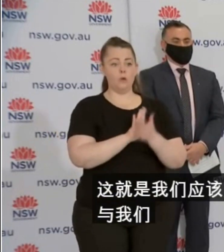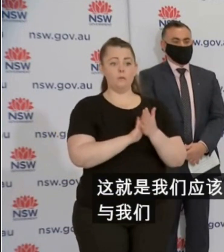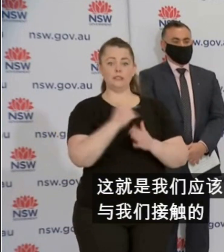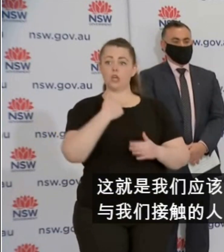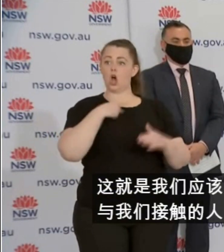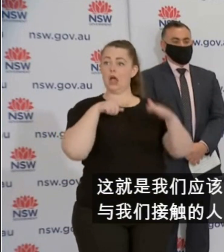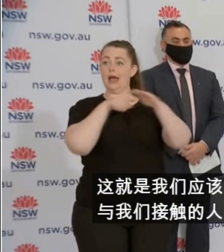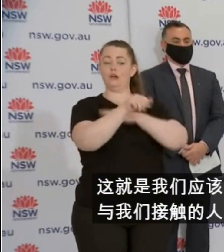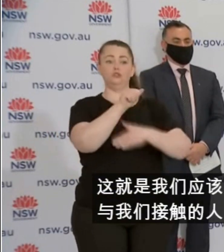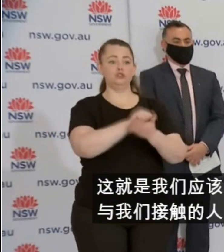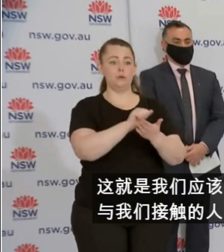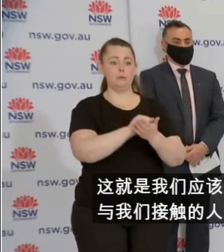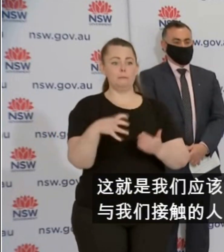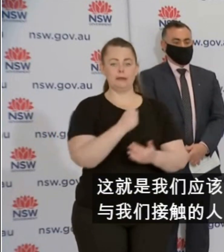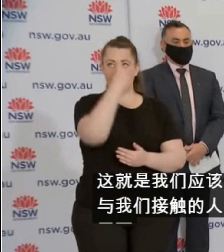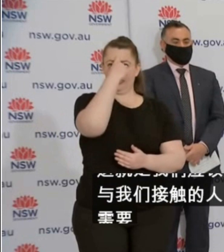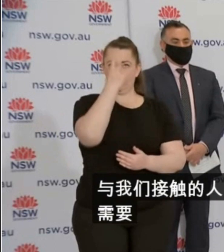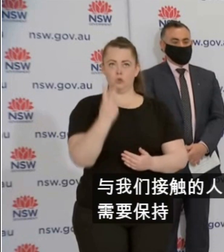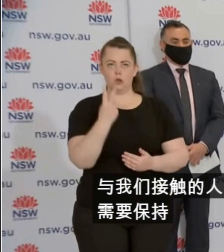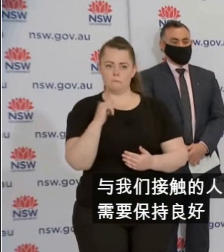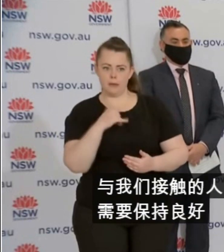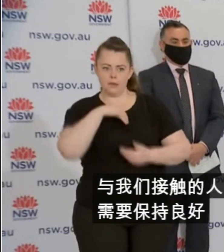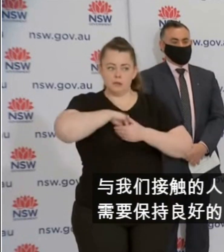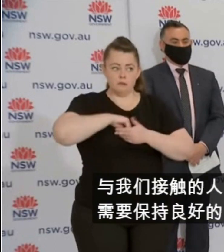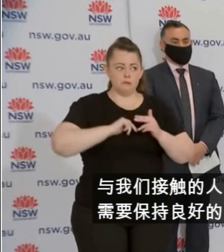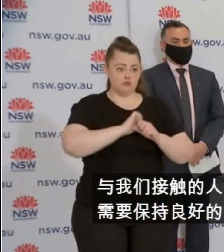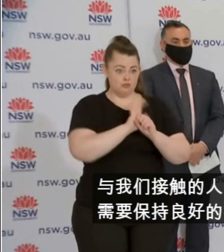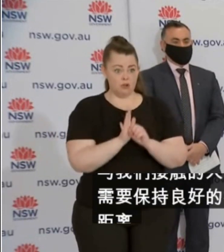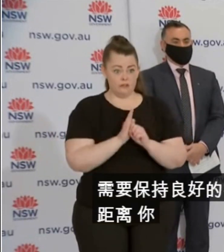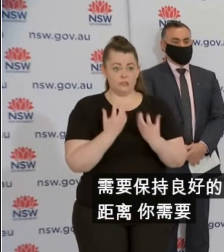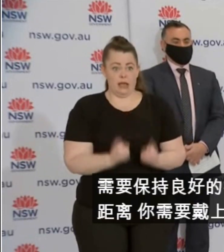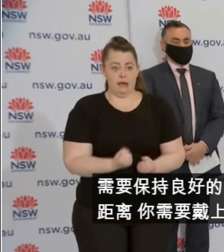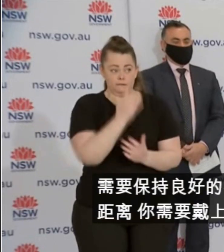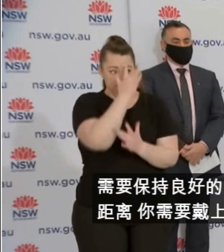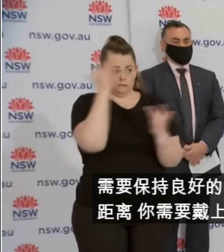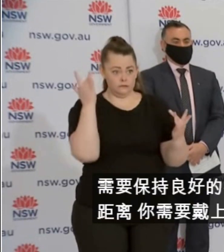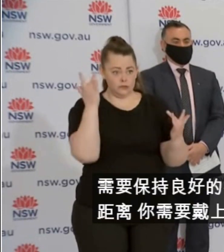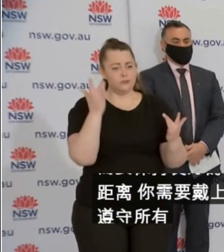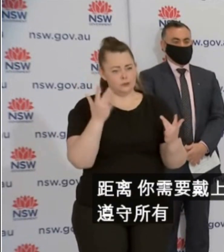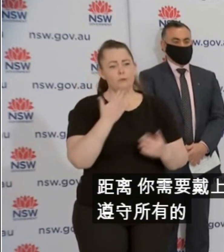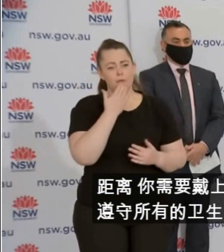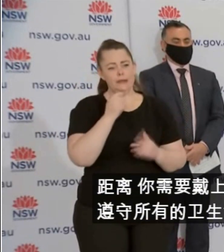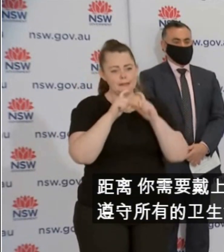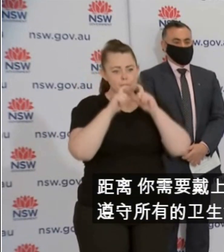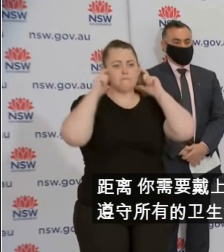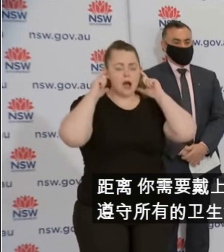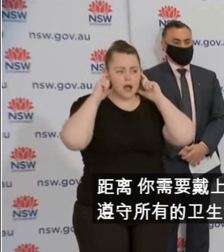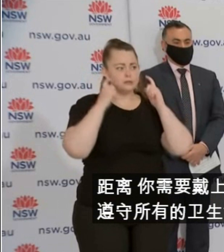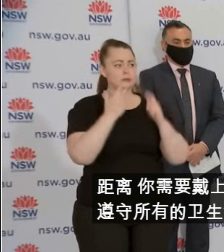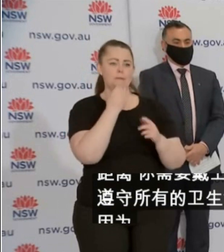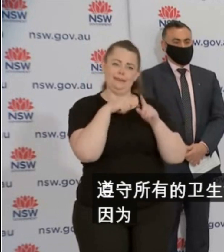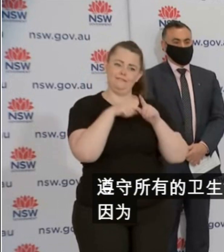we're in contact with. So even with a mask, you need to have good social distancing. Even with a mask, you need to make sure you're following all the health